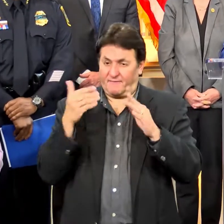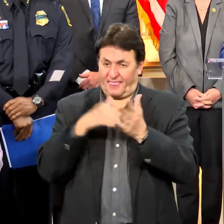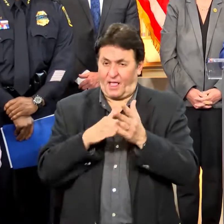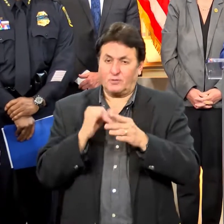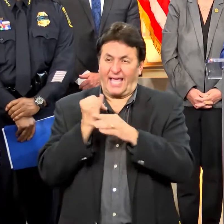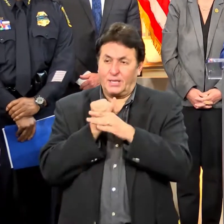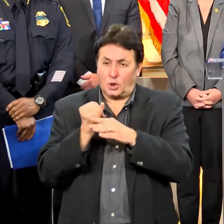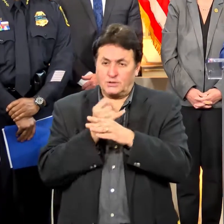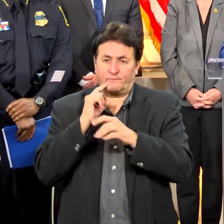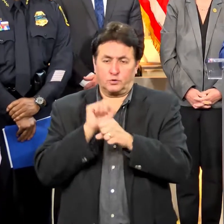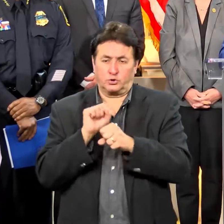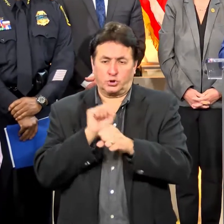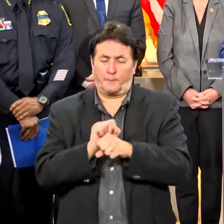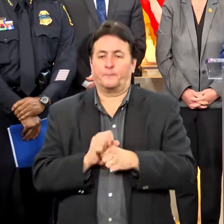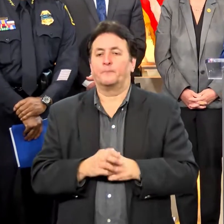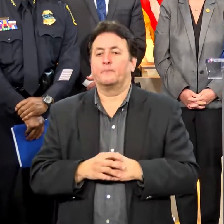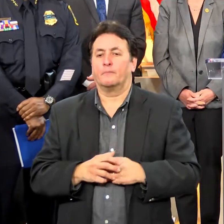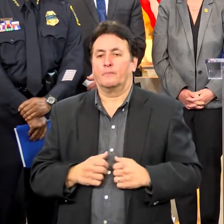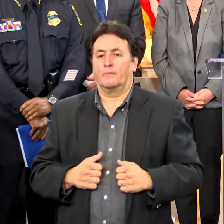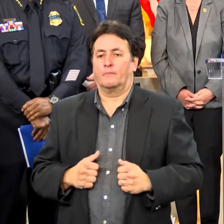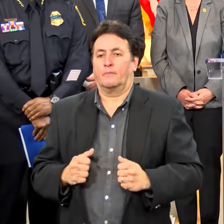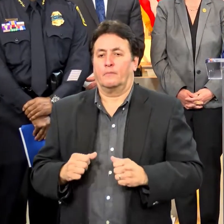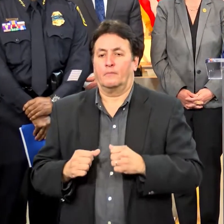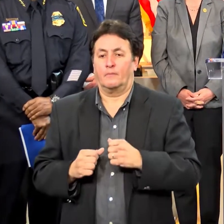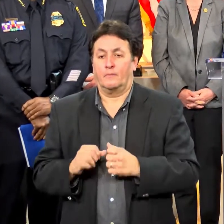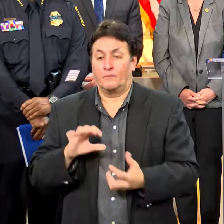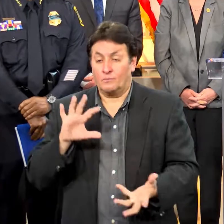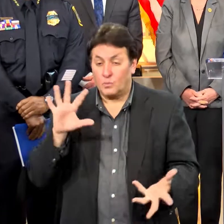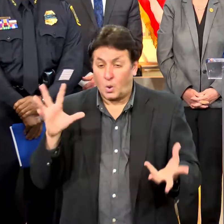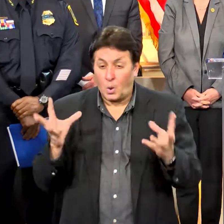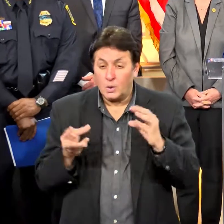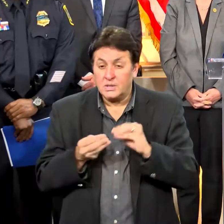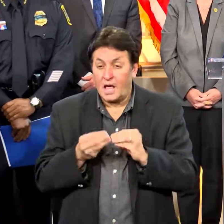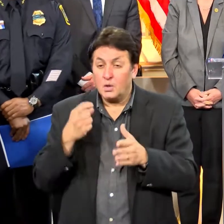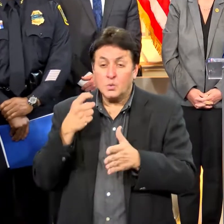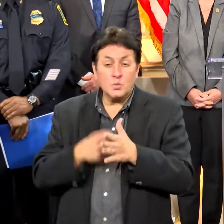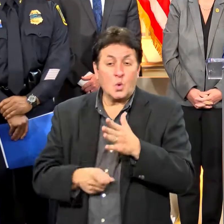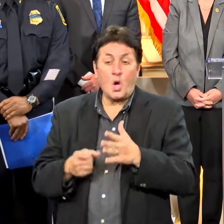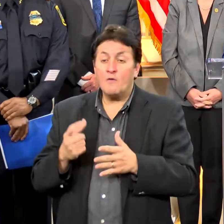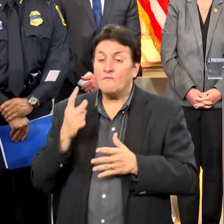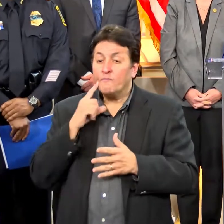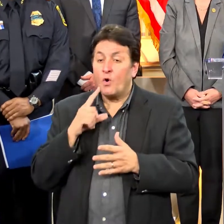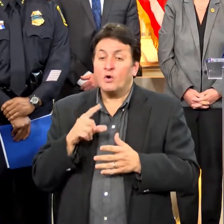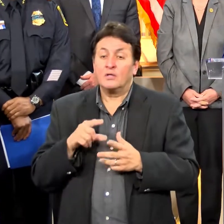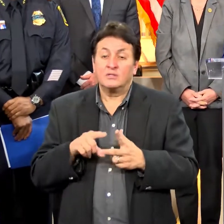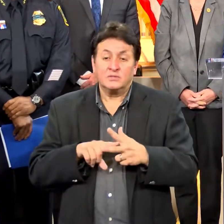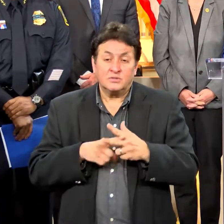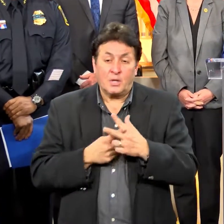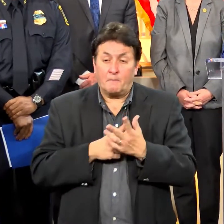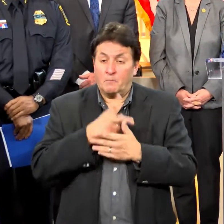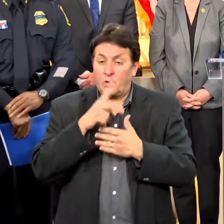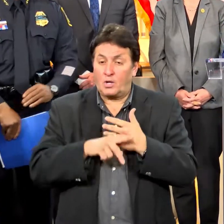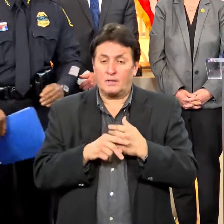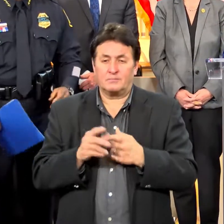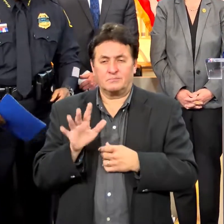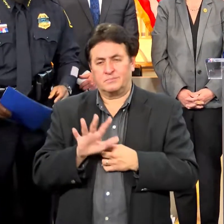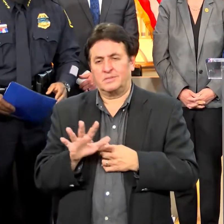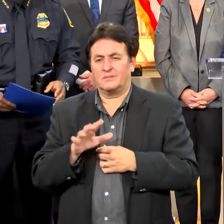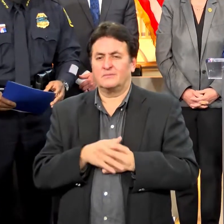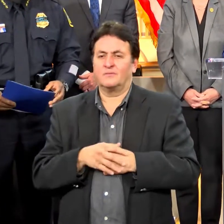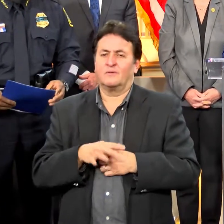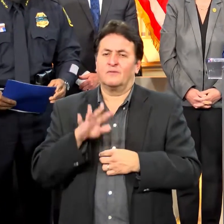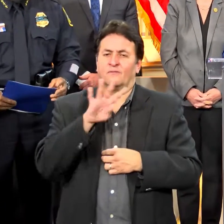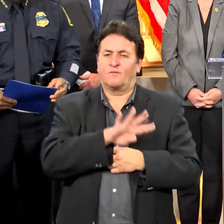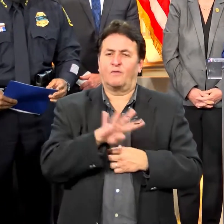everyone can play. But the total cost of all of these initiatives for the city of Houston will be about $44